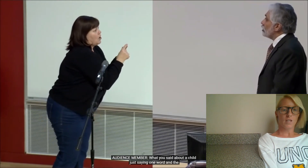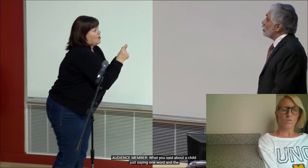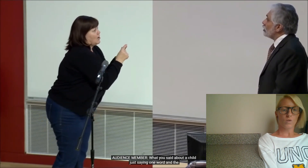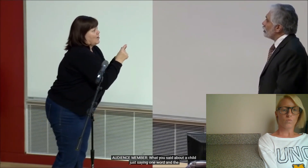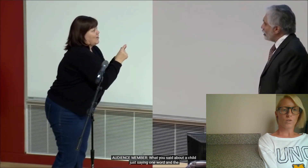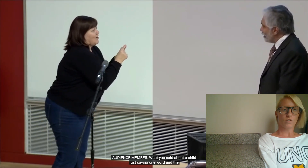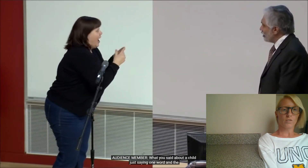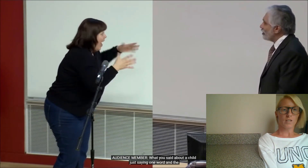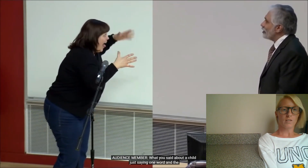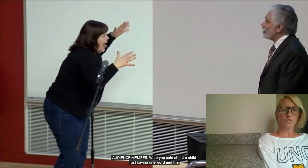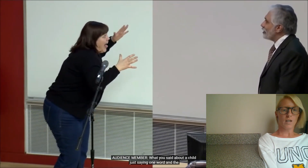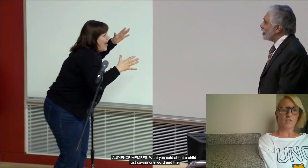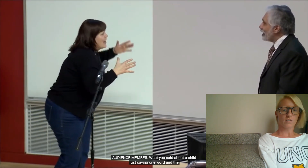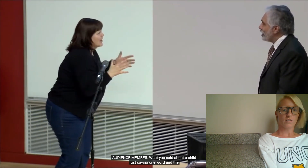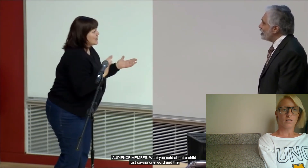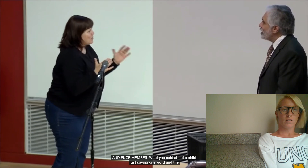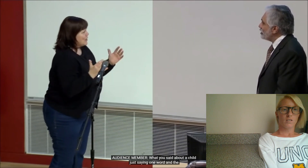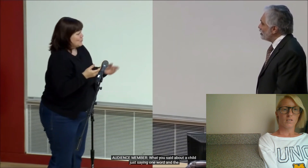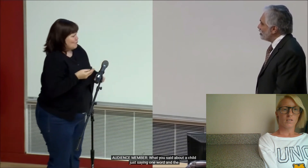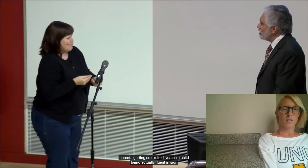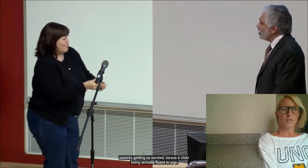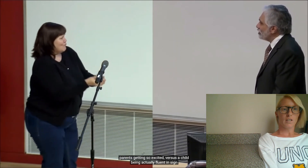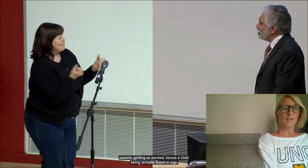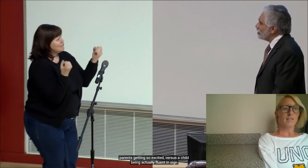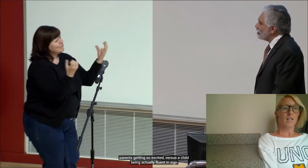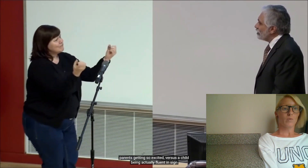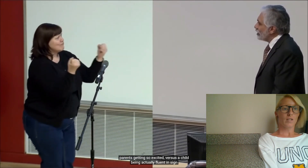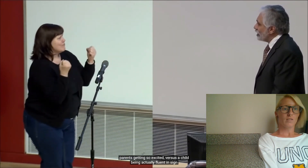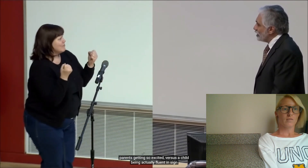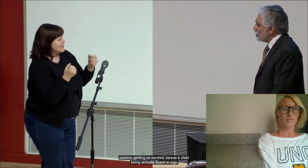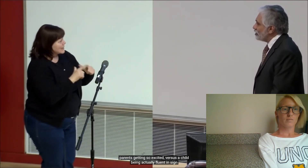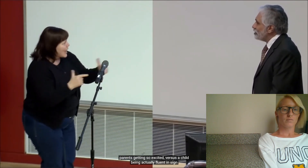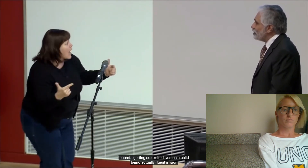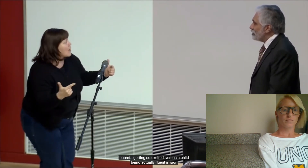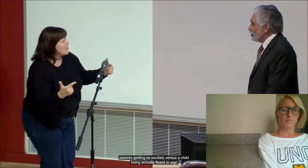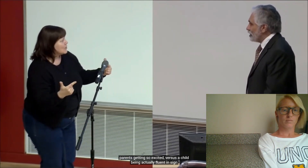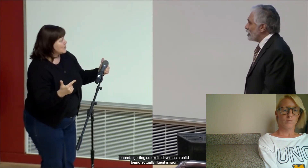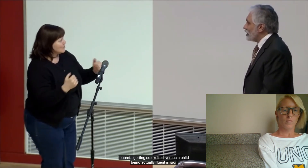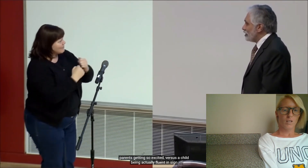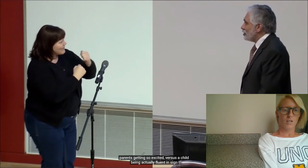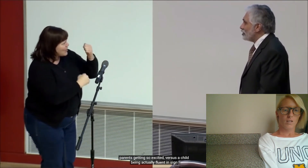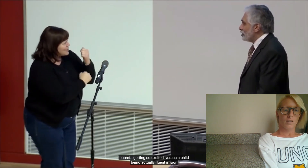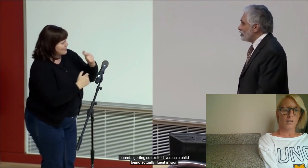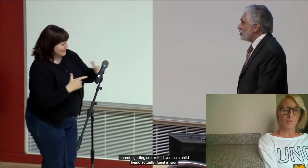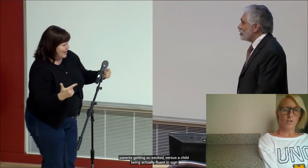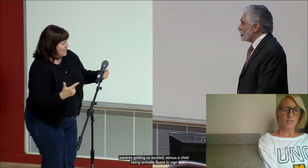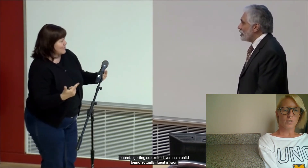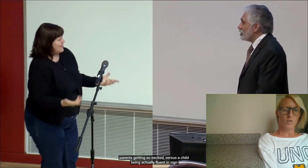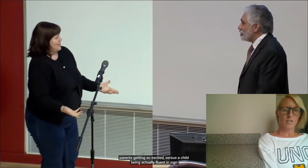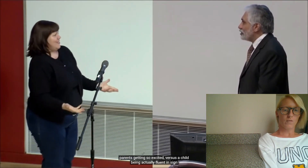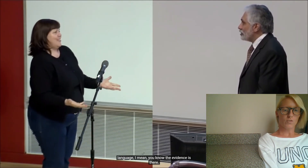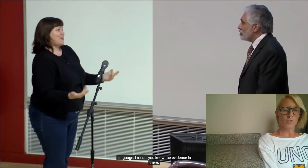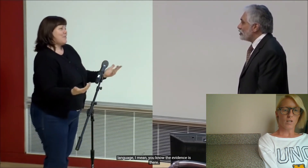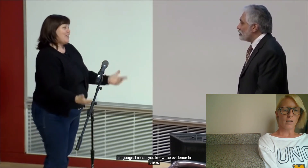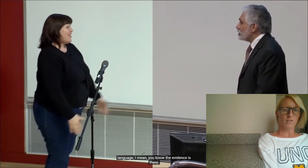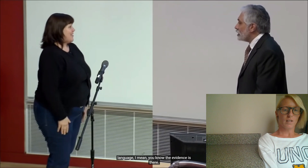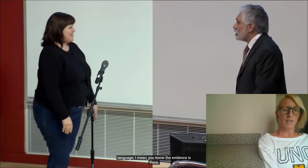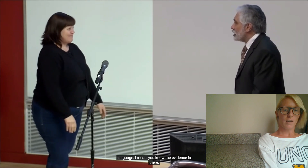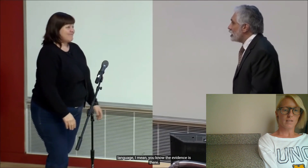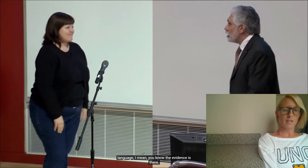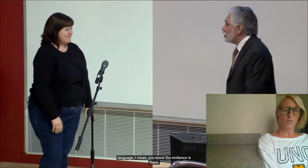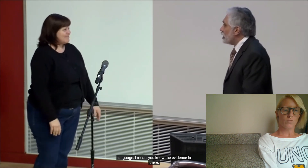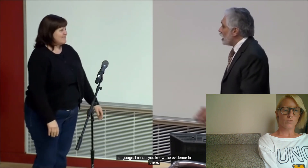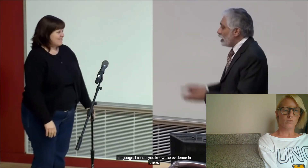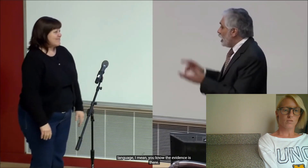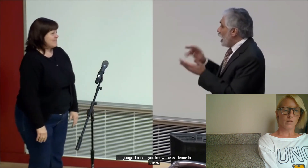about a child just saying one word and the parents getting so they celebrate. excited versus a child being actually fluent in sign language.